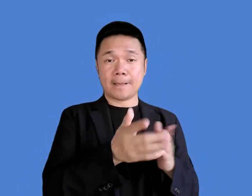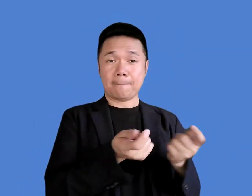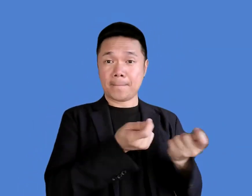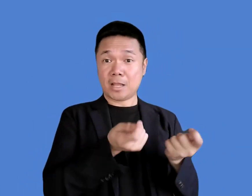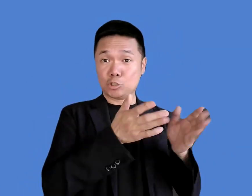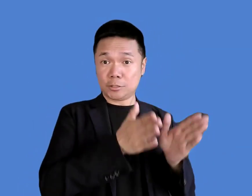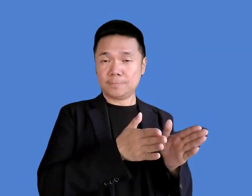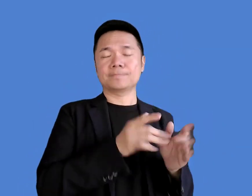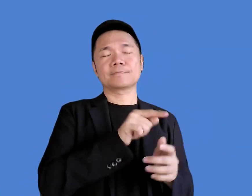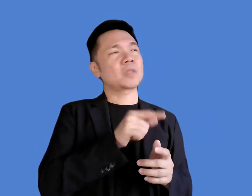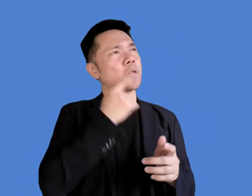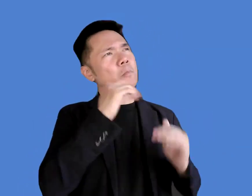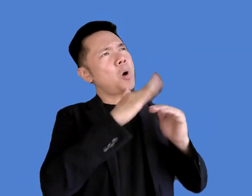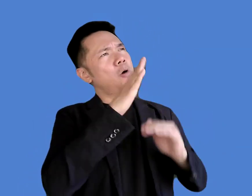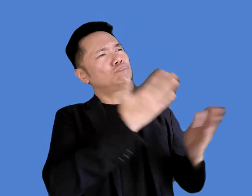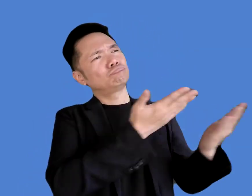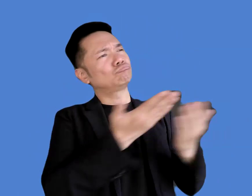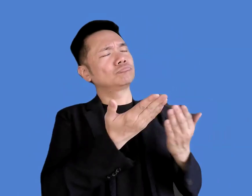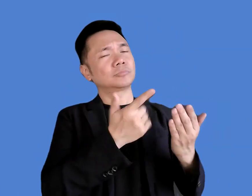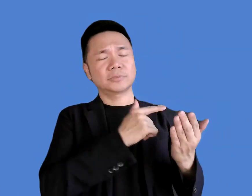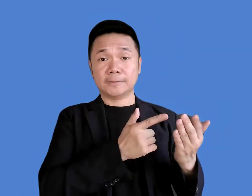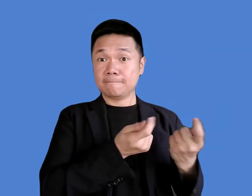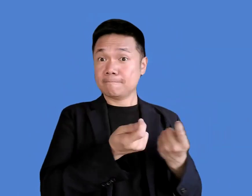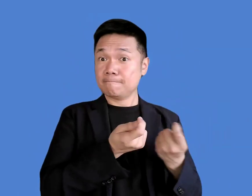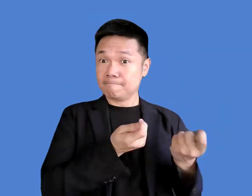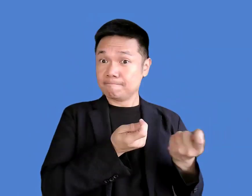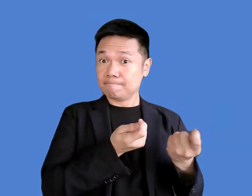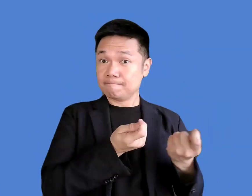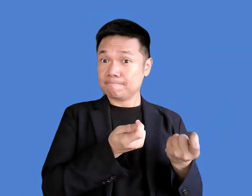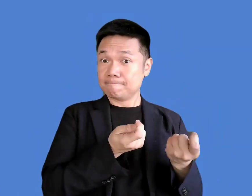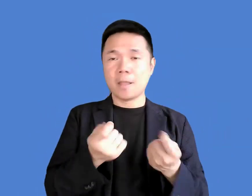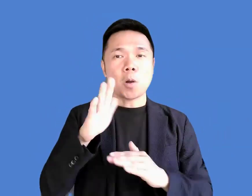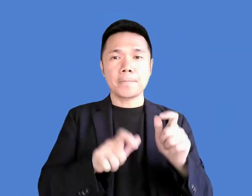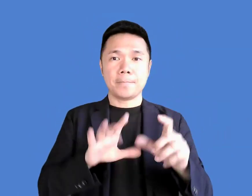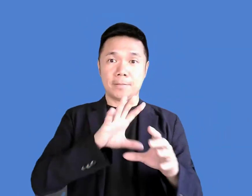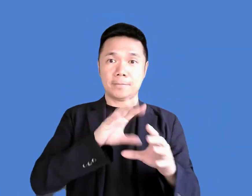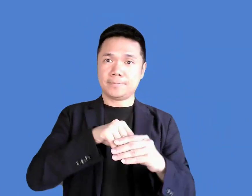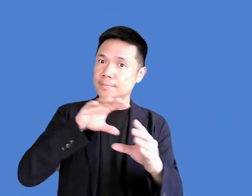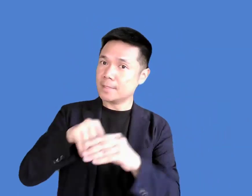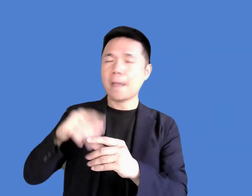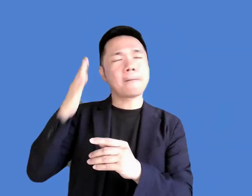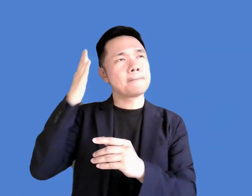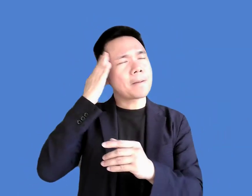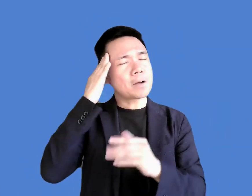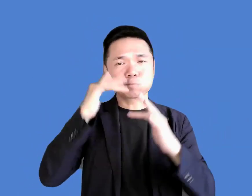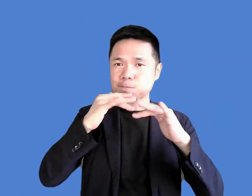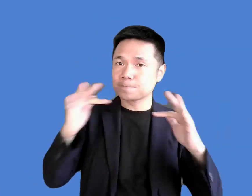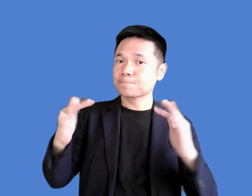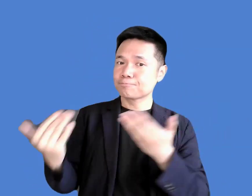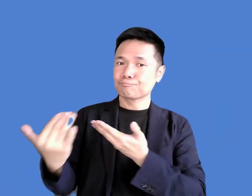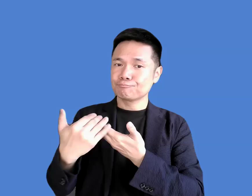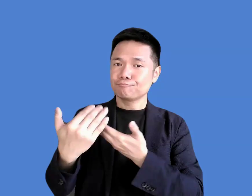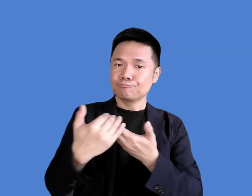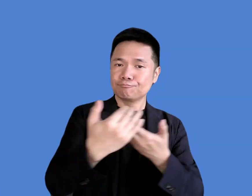to help support and manage and help to encourage people with disabilities and those who are neurodivergent to be able to